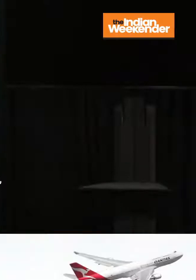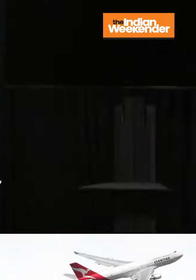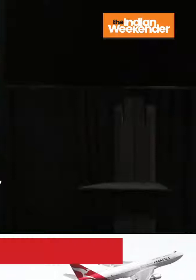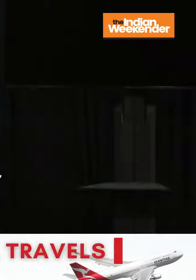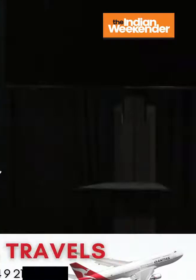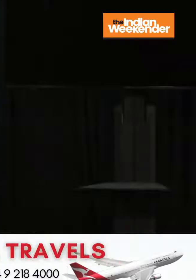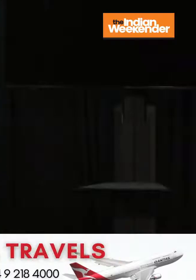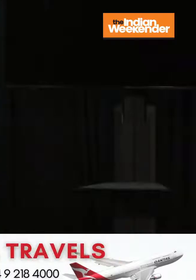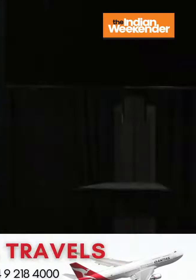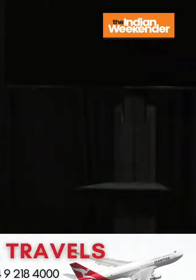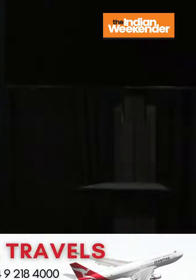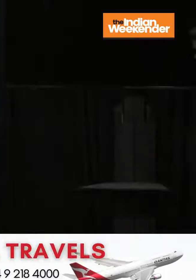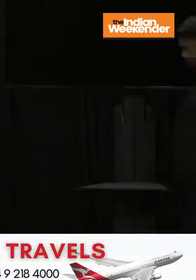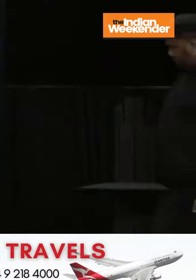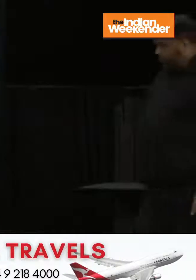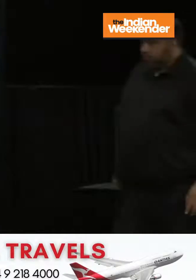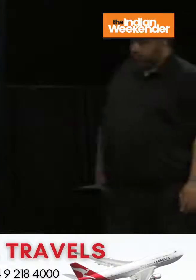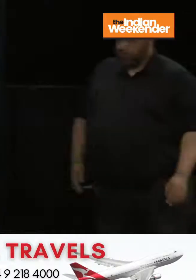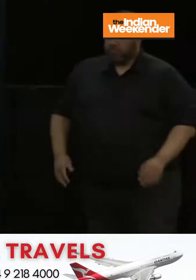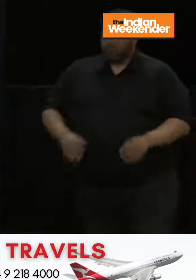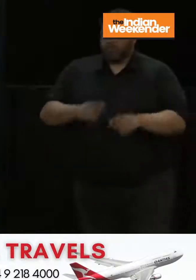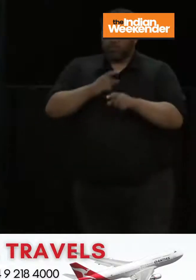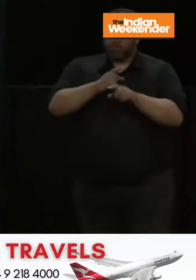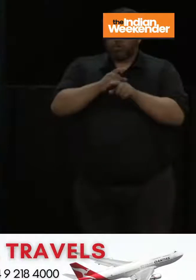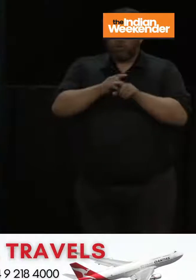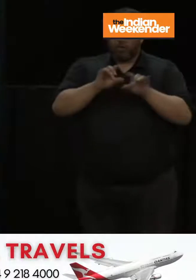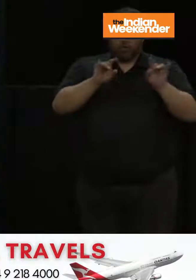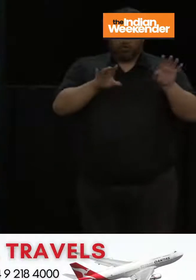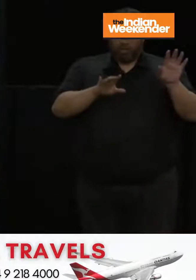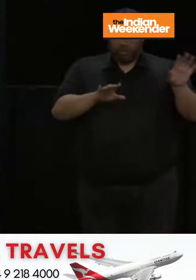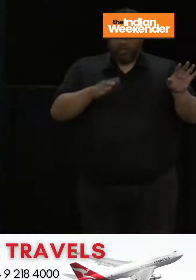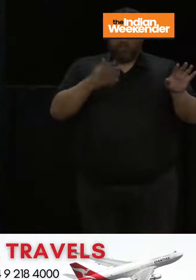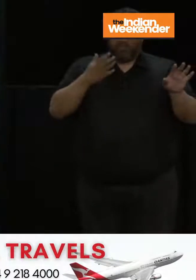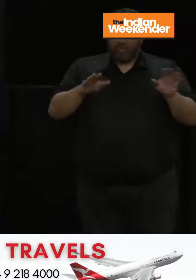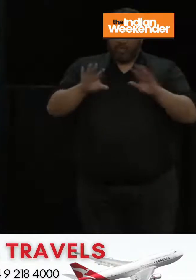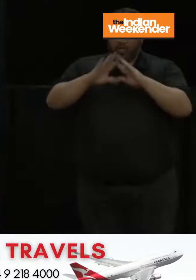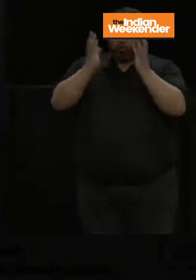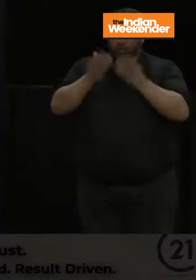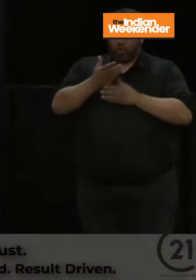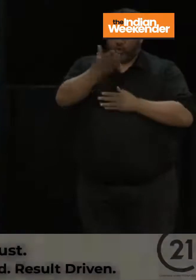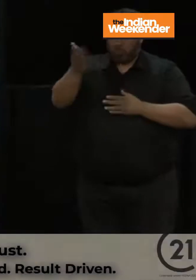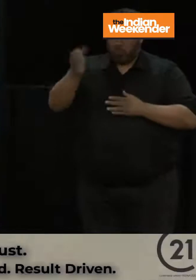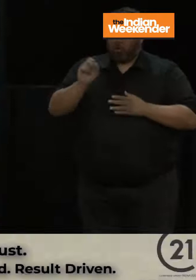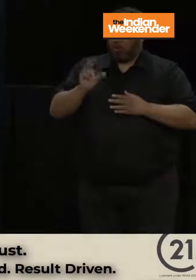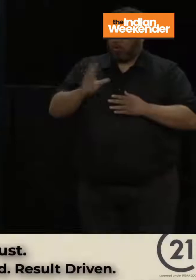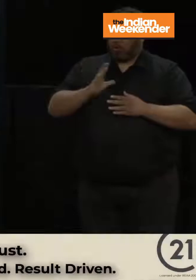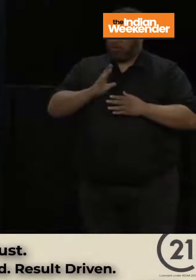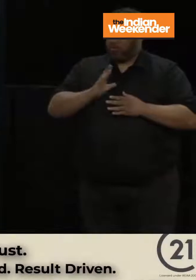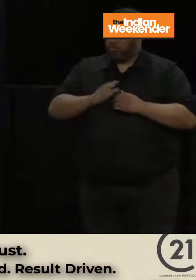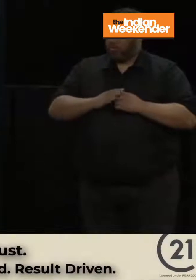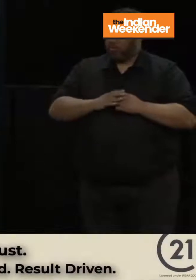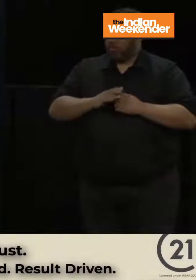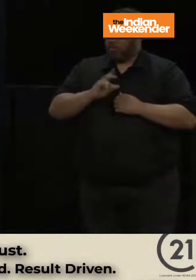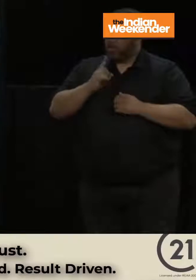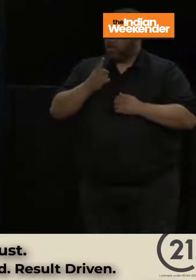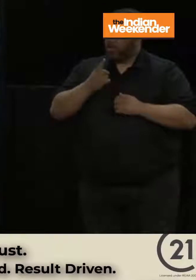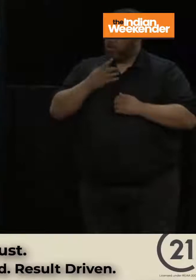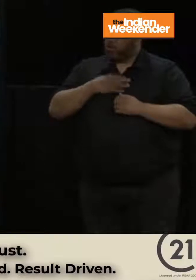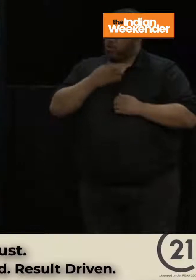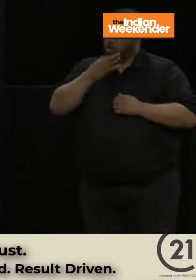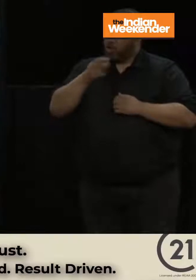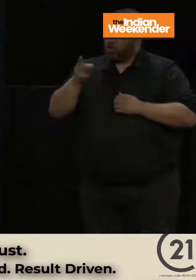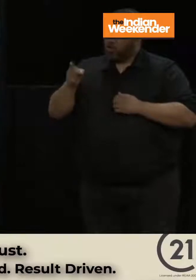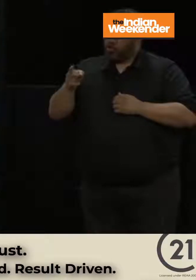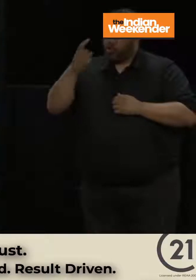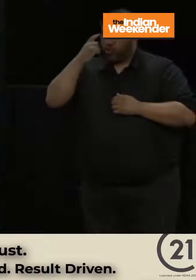by country, well, it's Australia and then the rest of the world. But was there any consideration given to allowing people from wherever to come for,